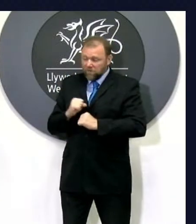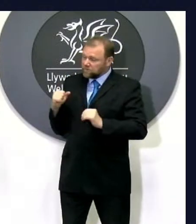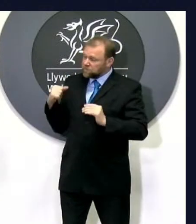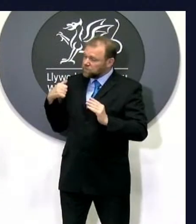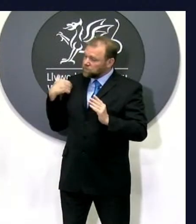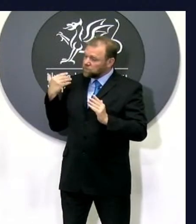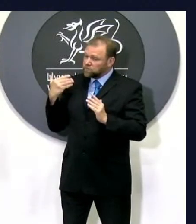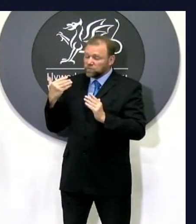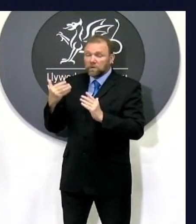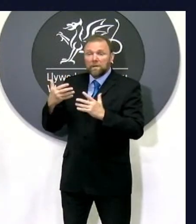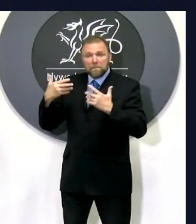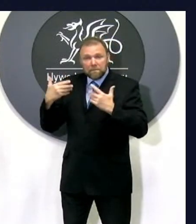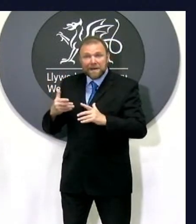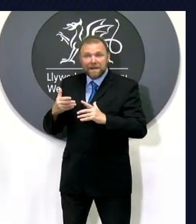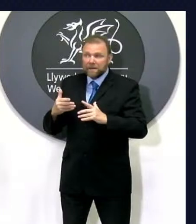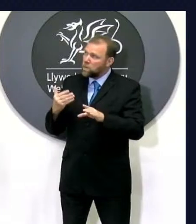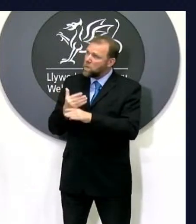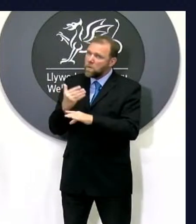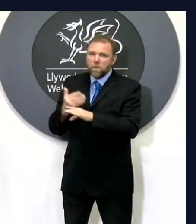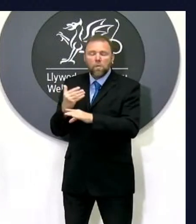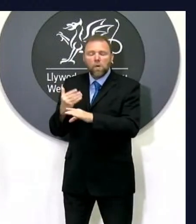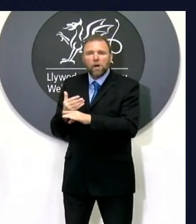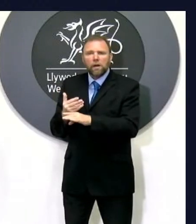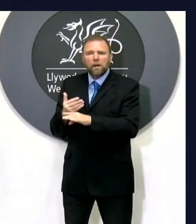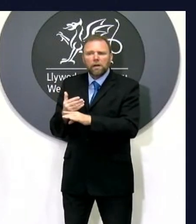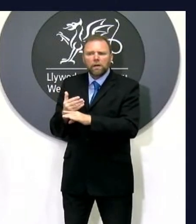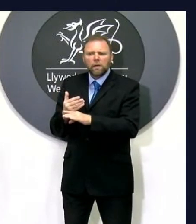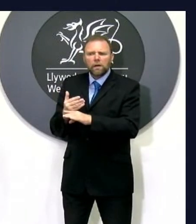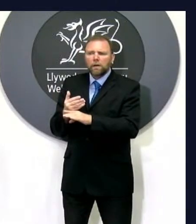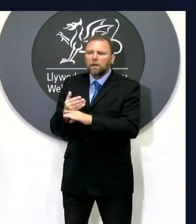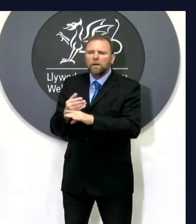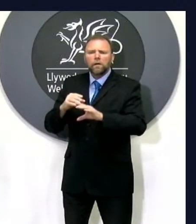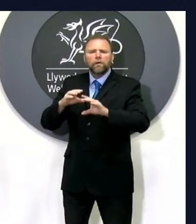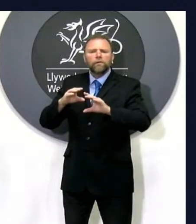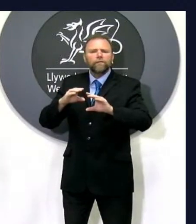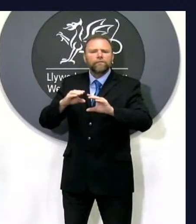and overly worked, and now they're trying